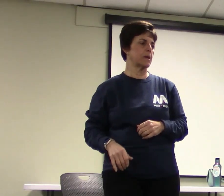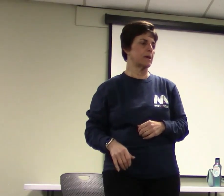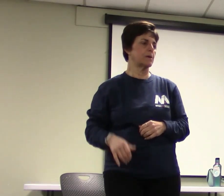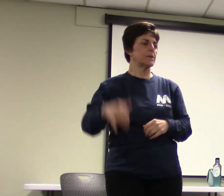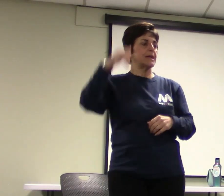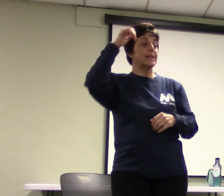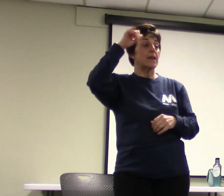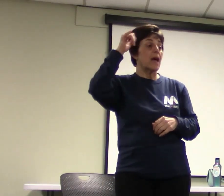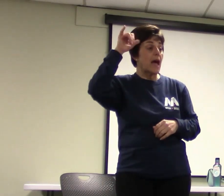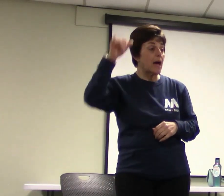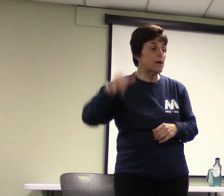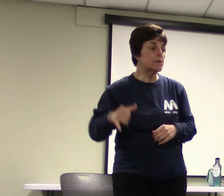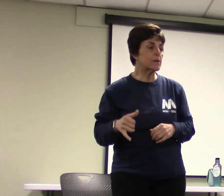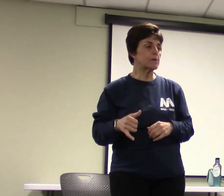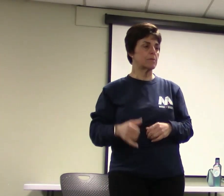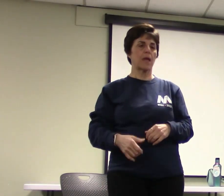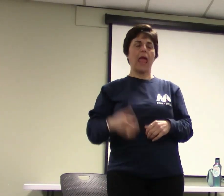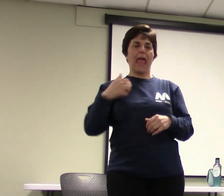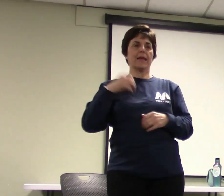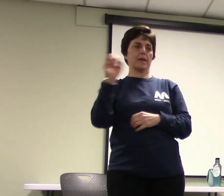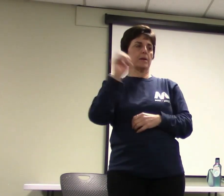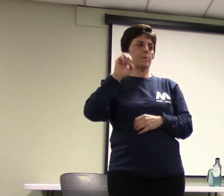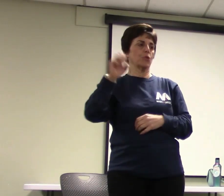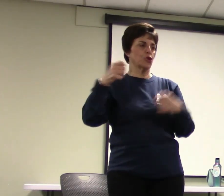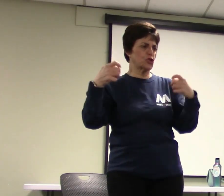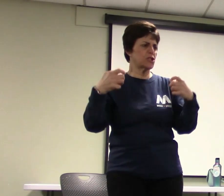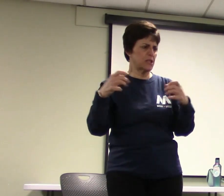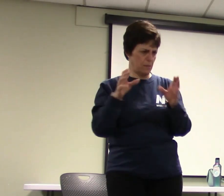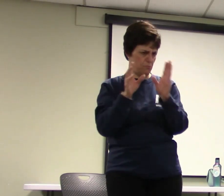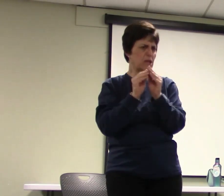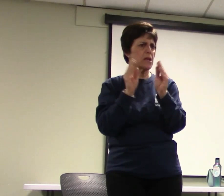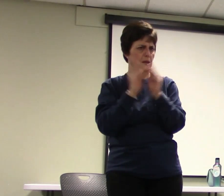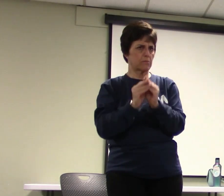The cows held an emergency meeting.